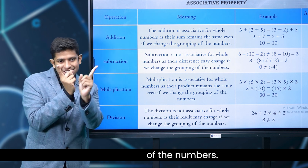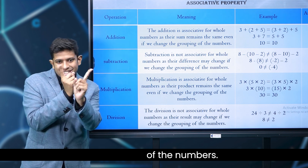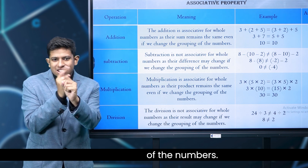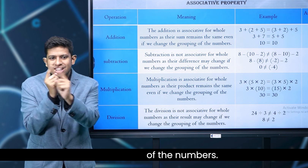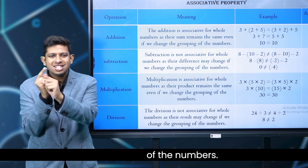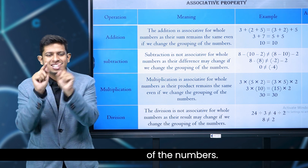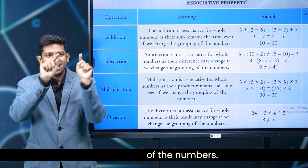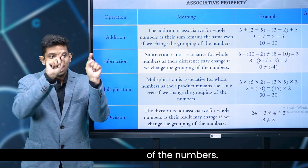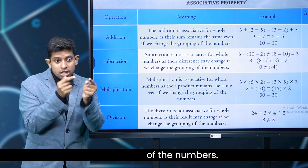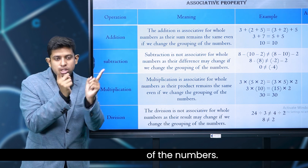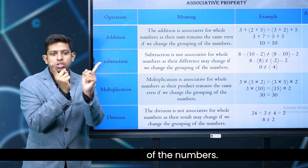the numbers.